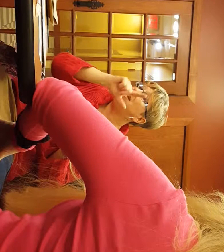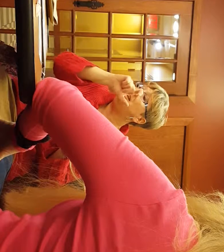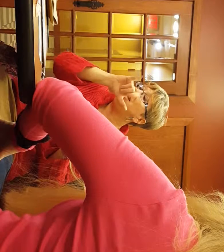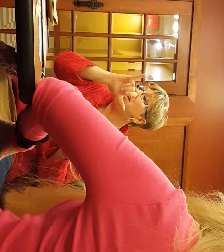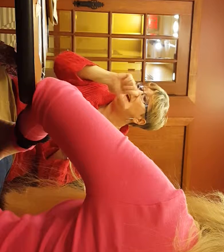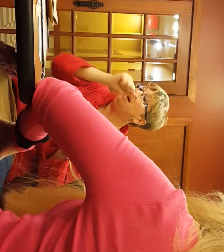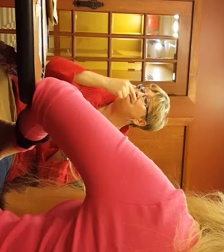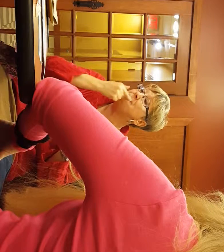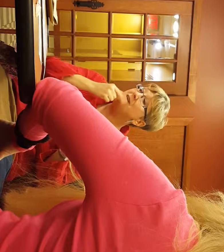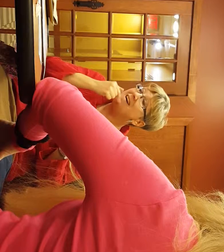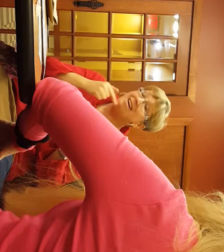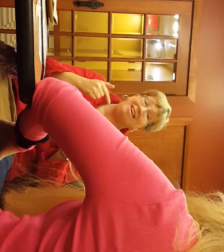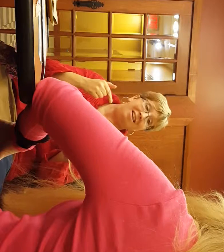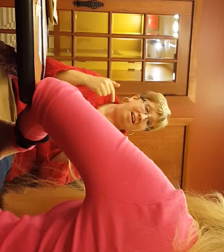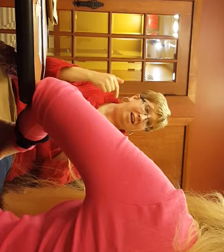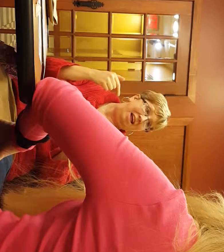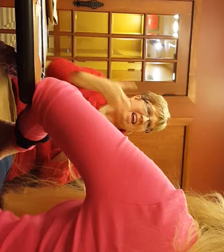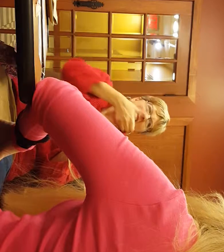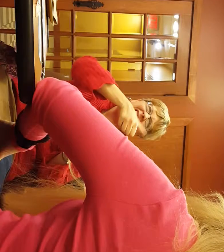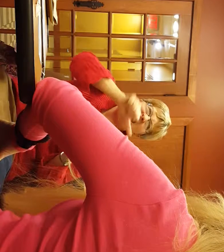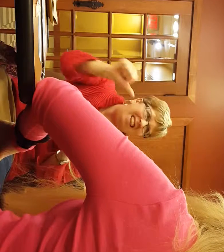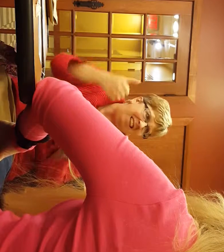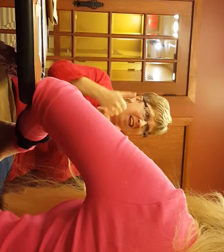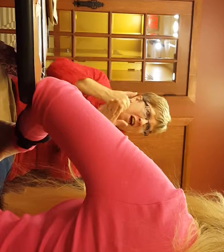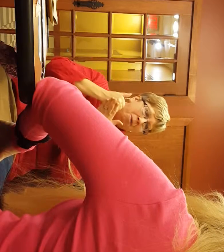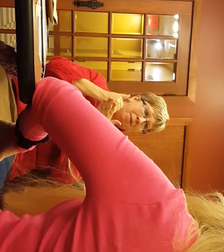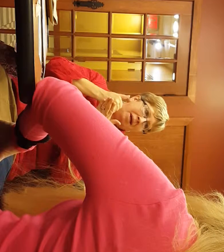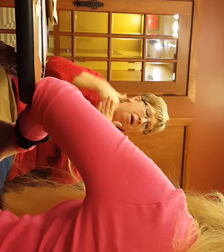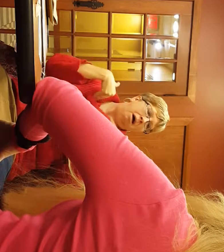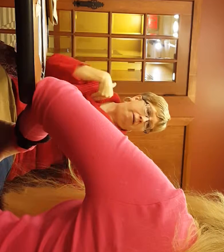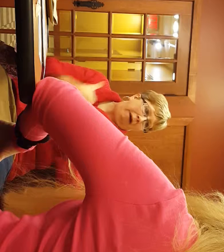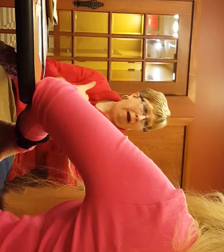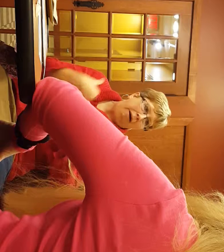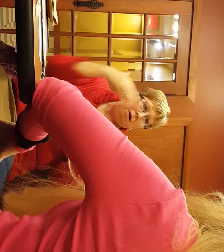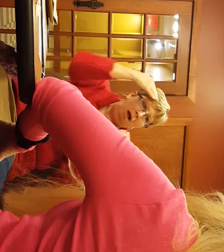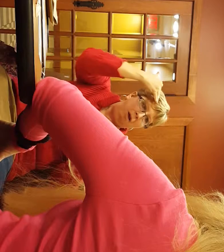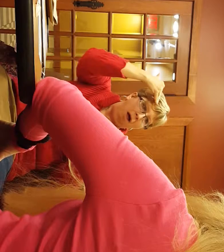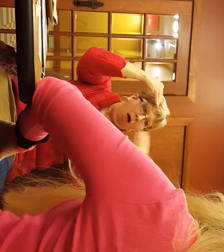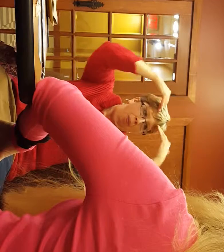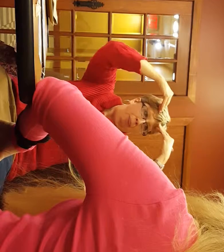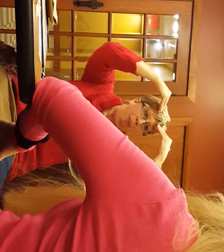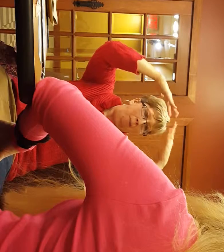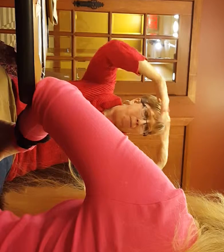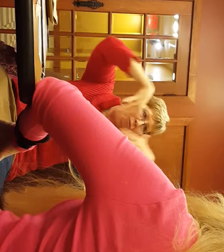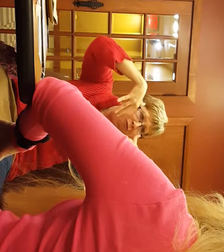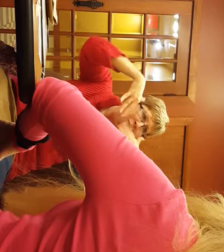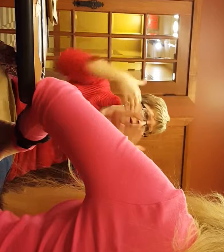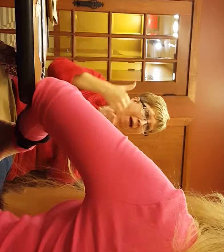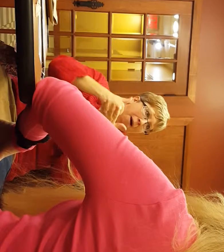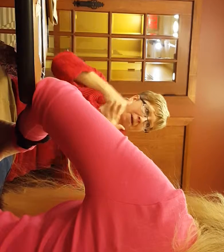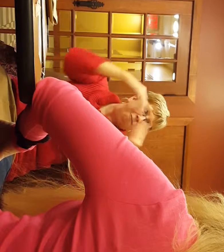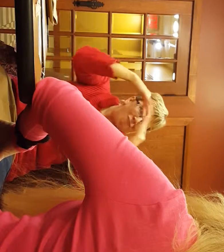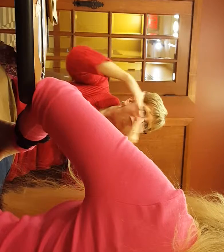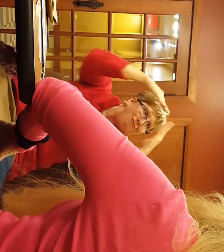So anything that I could do to help with mental fatigue and to add up the energy. And by the time October